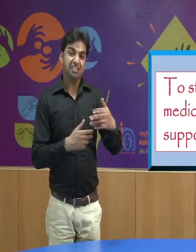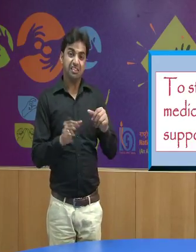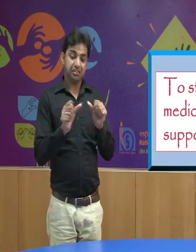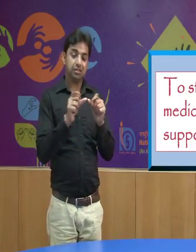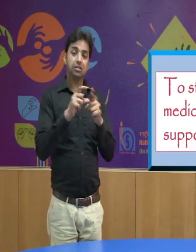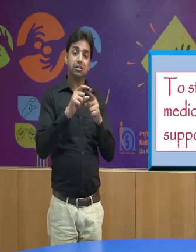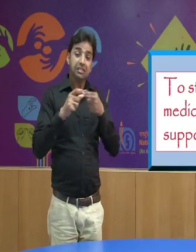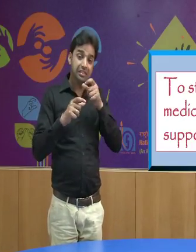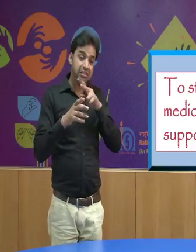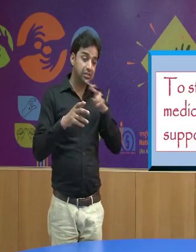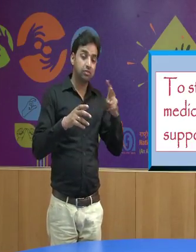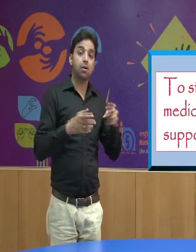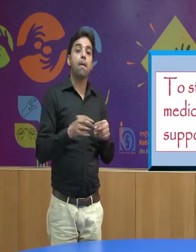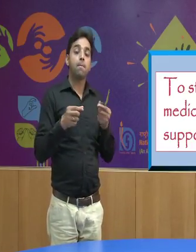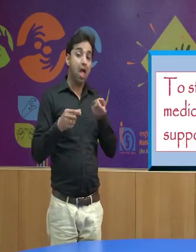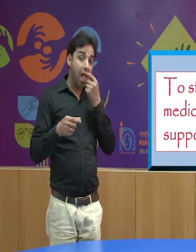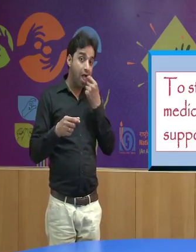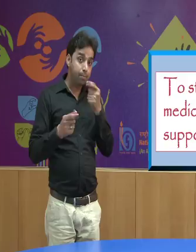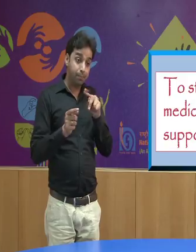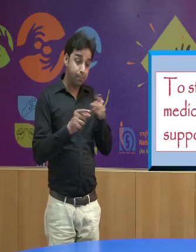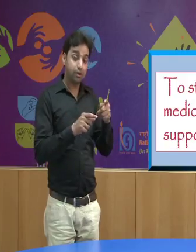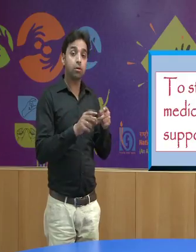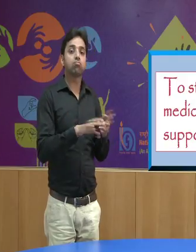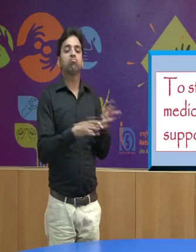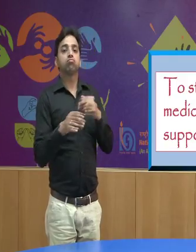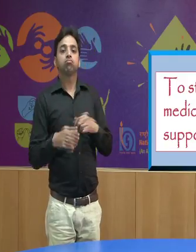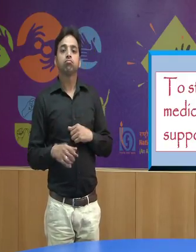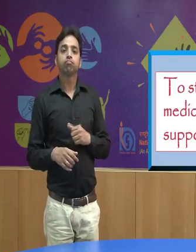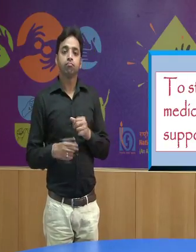Both medical and emotional support is required.